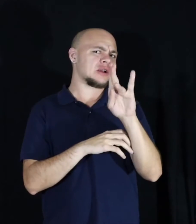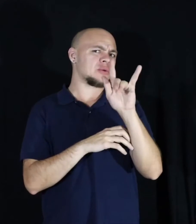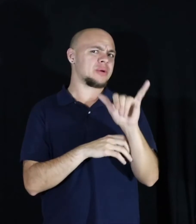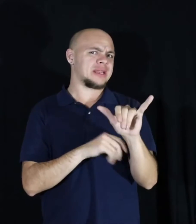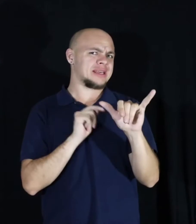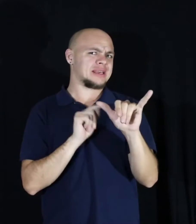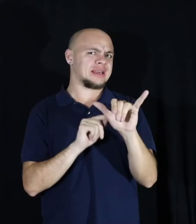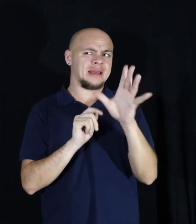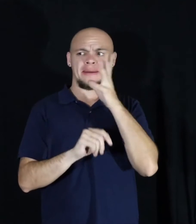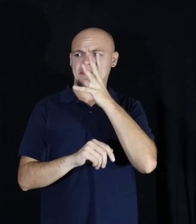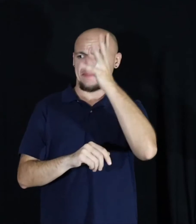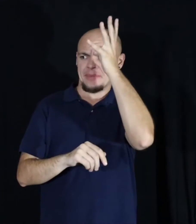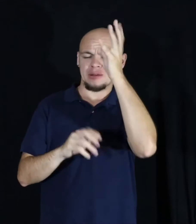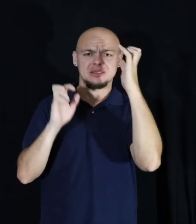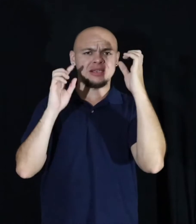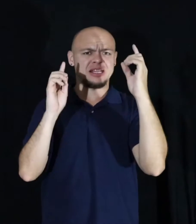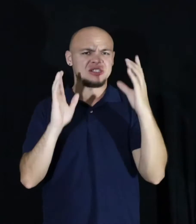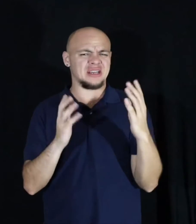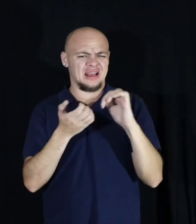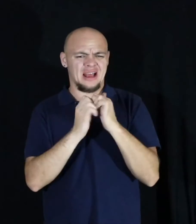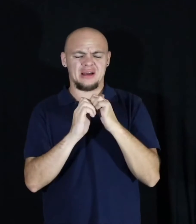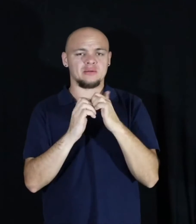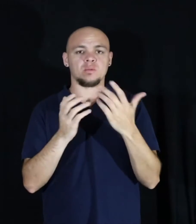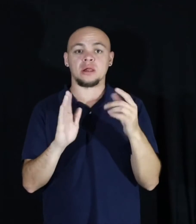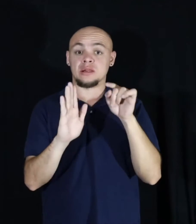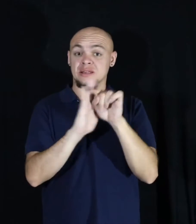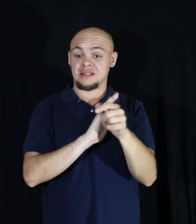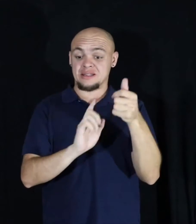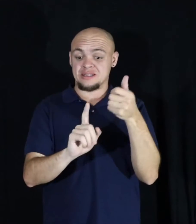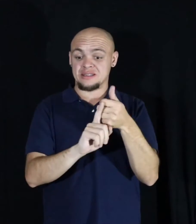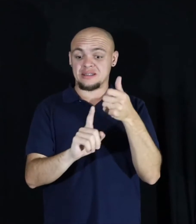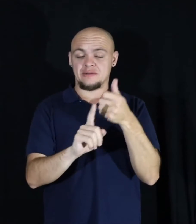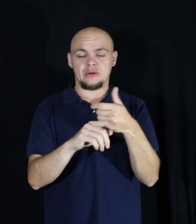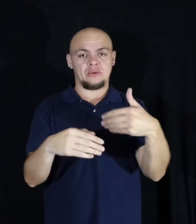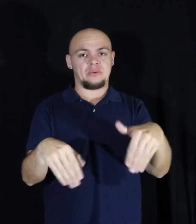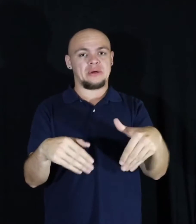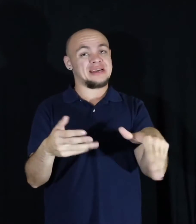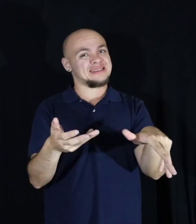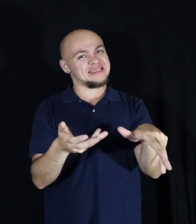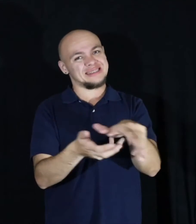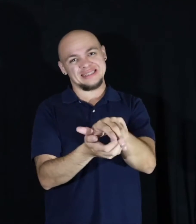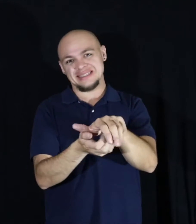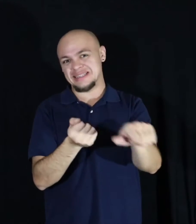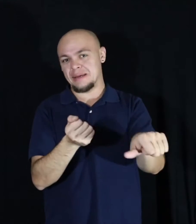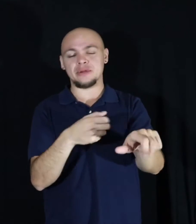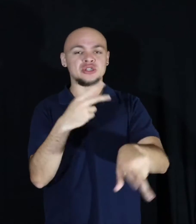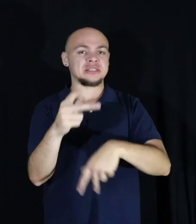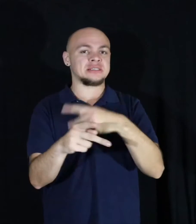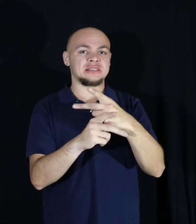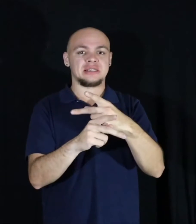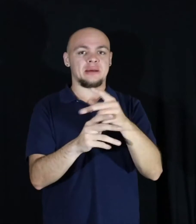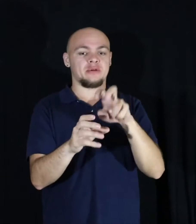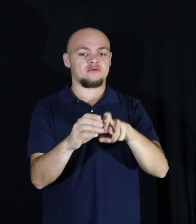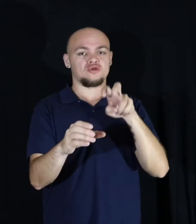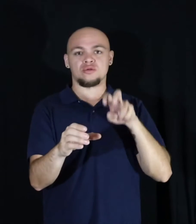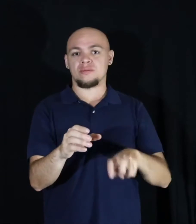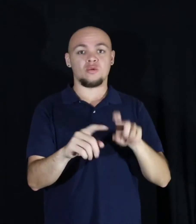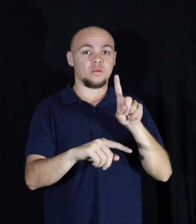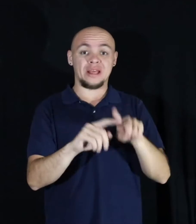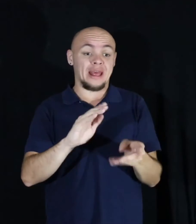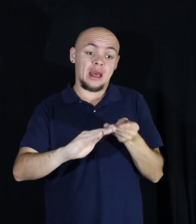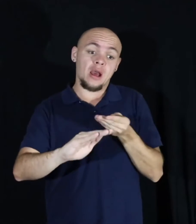parents? Well, suicide is definitely the most damaging type of dropout. We can't bribe them